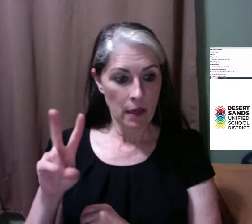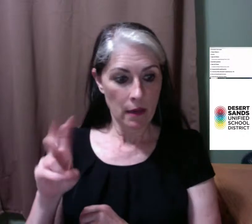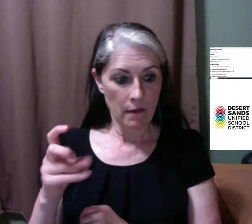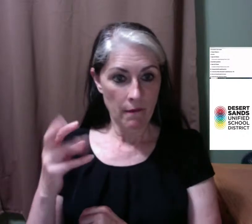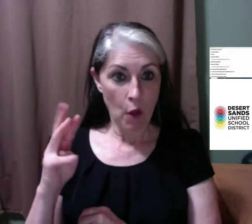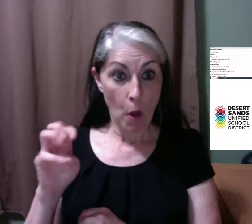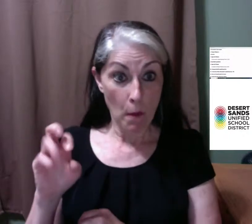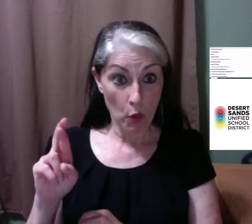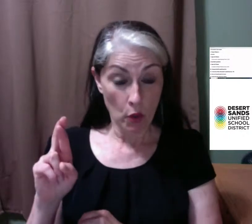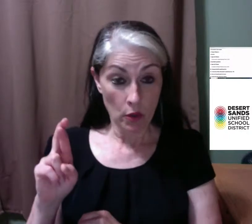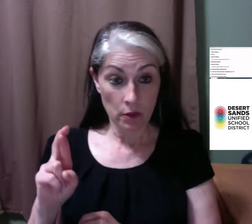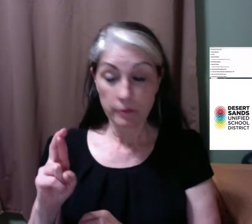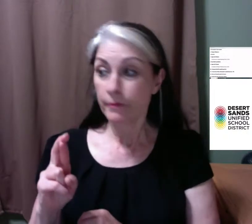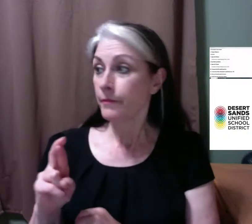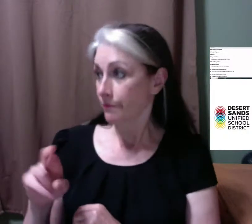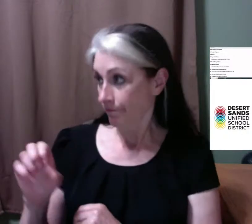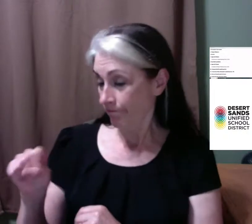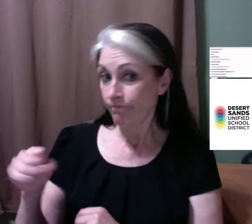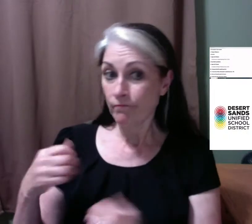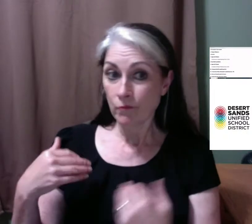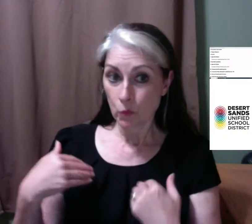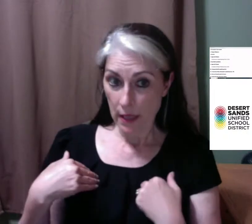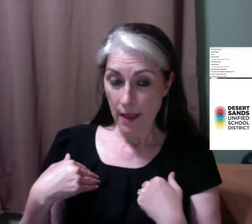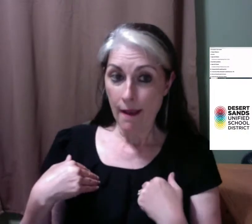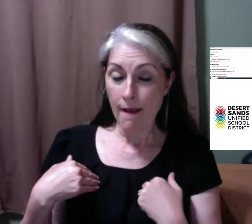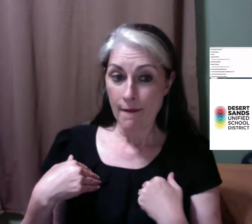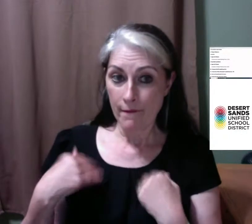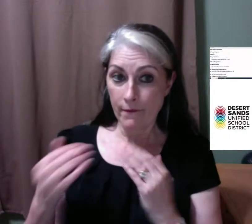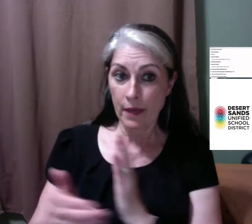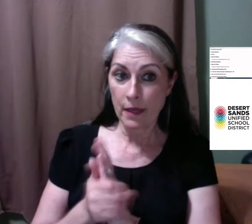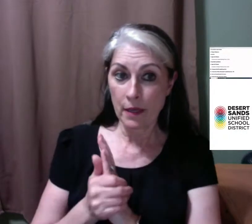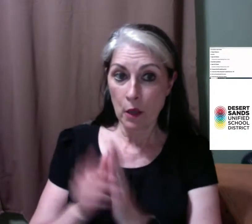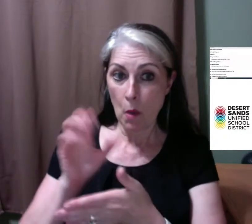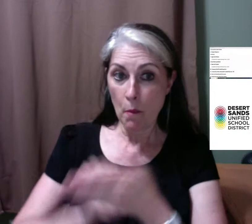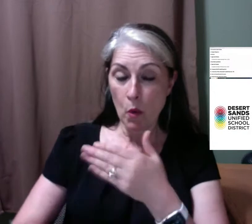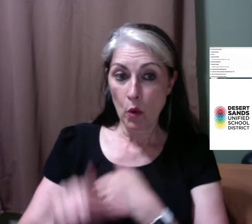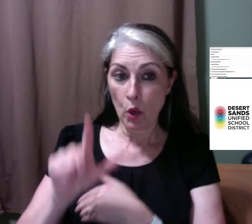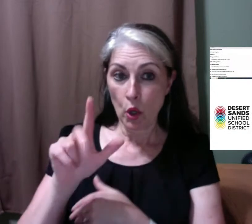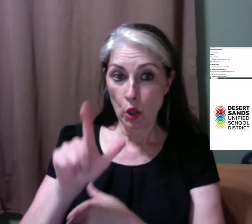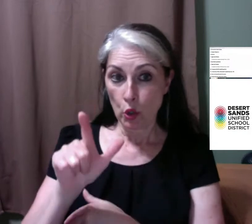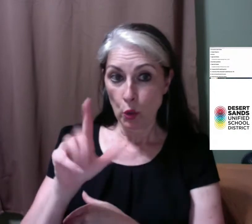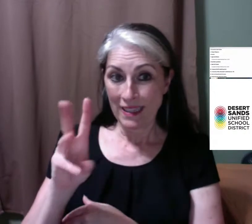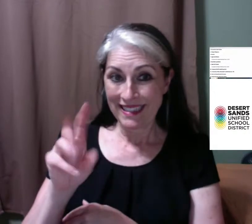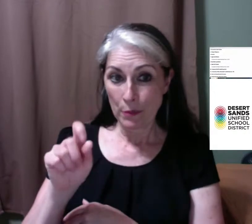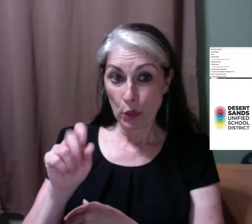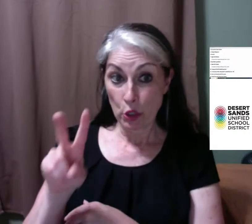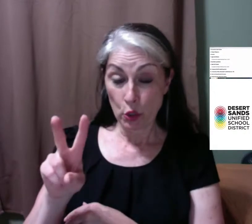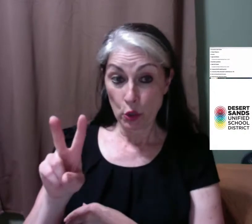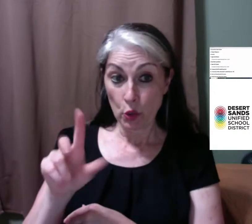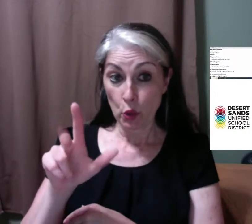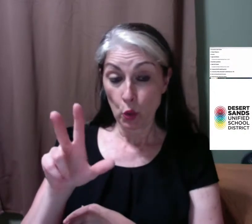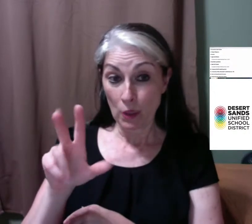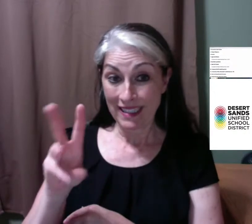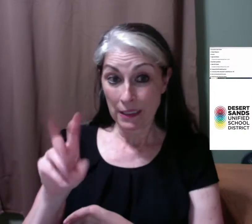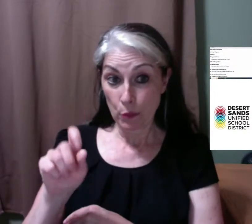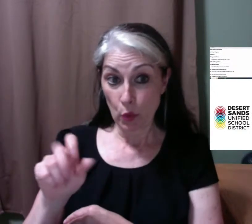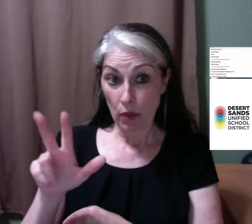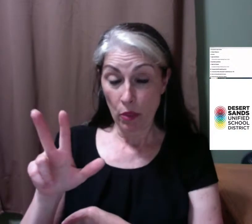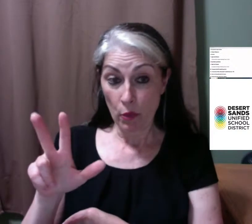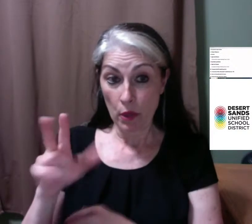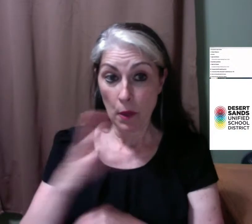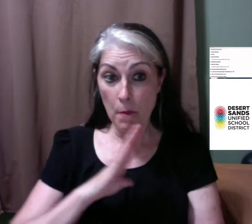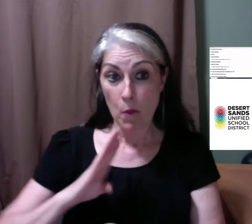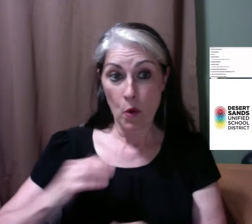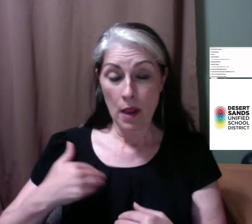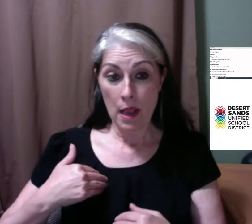tonight's agenda? Yes, there actually is. We will be pulling items 26.2 and 26.3 so that the board